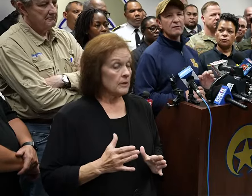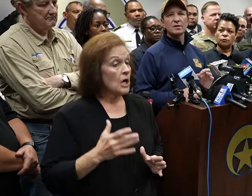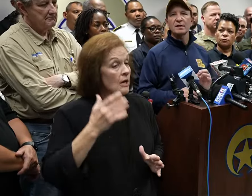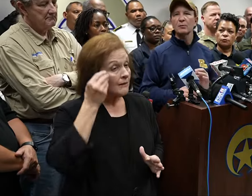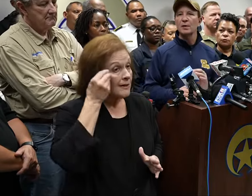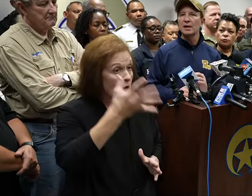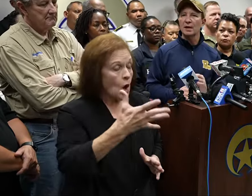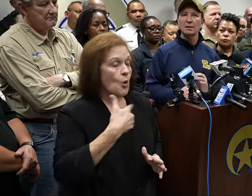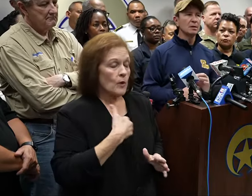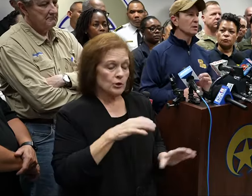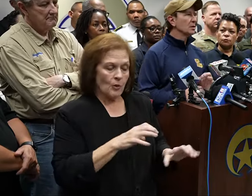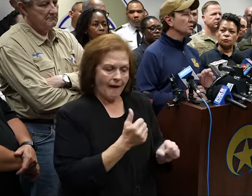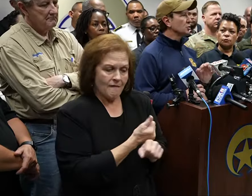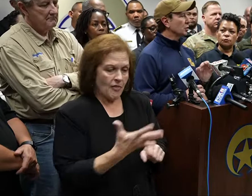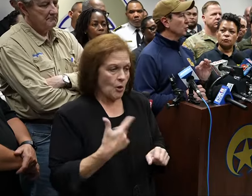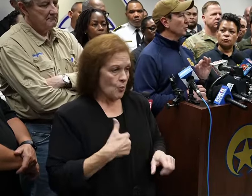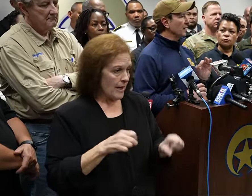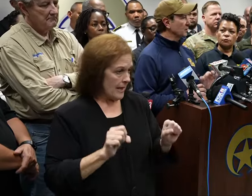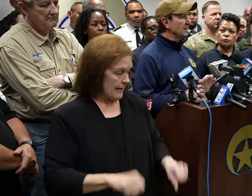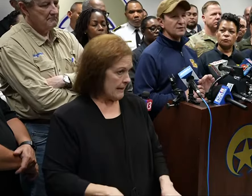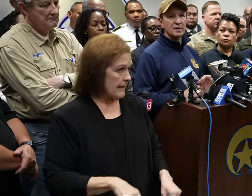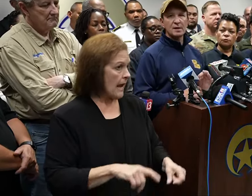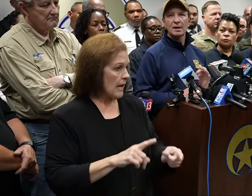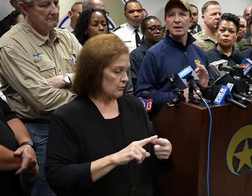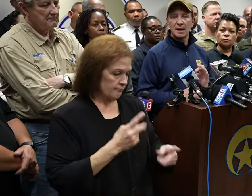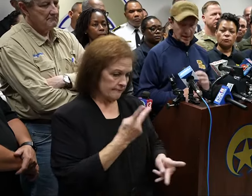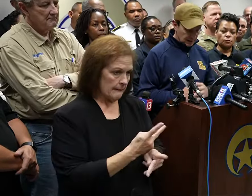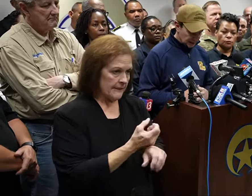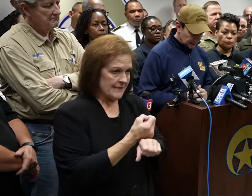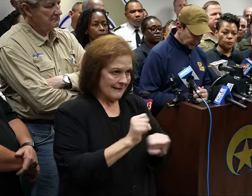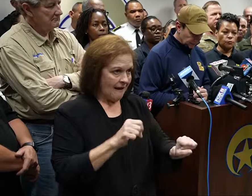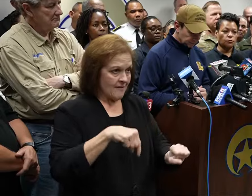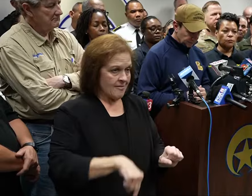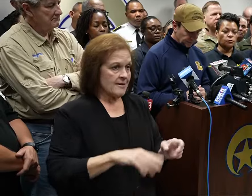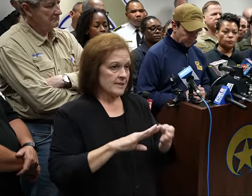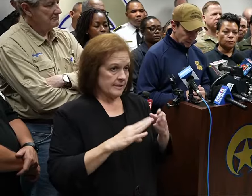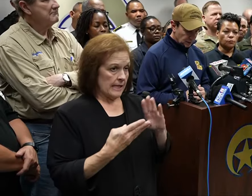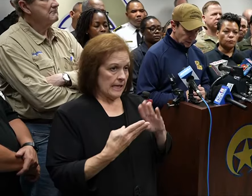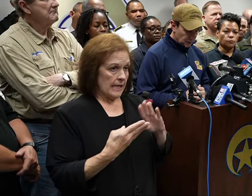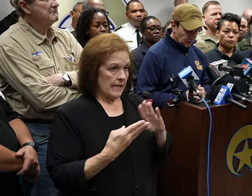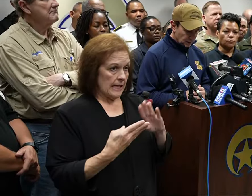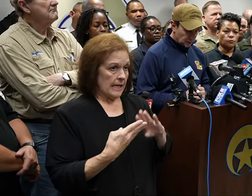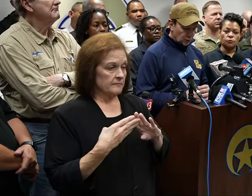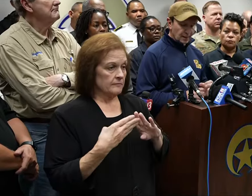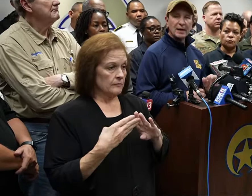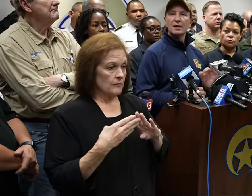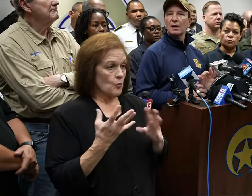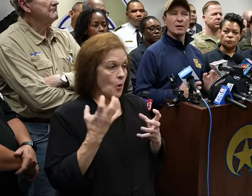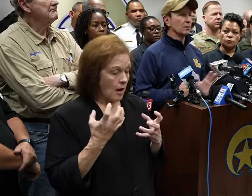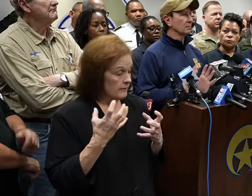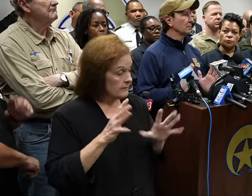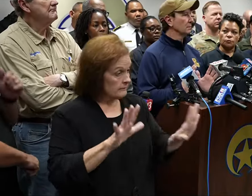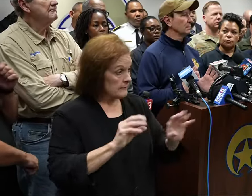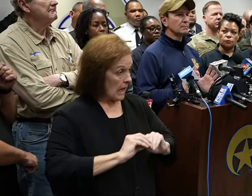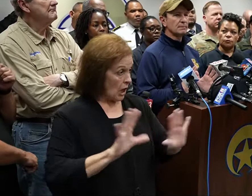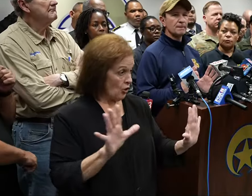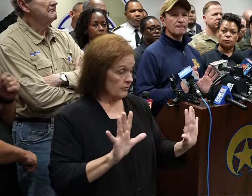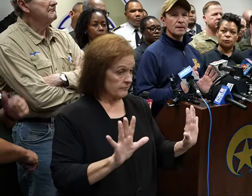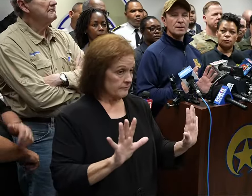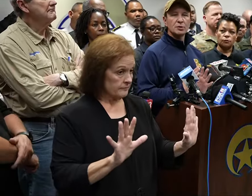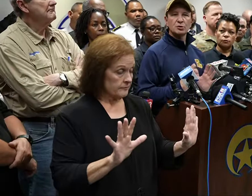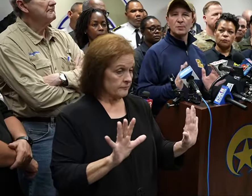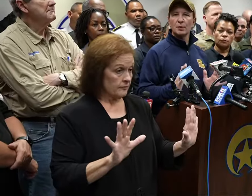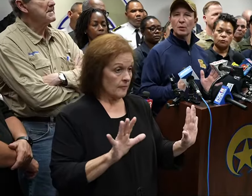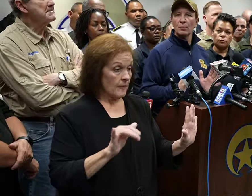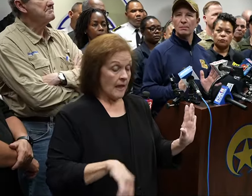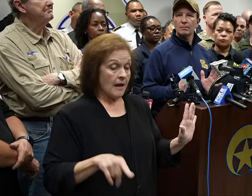doing everything we can to secure their safety in this city. We want to make it clear,